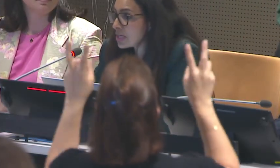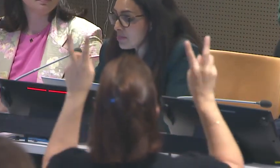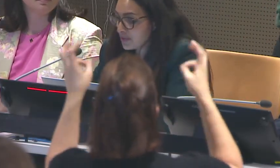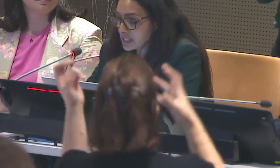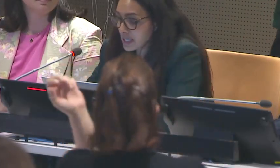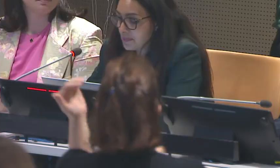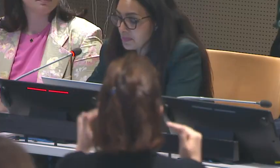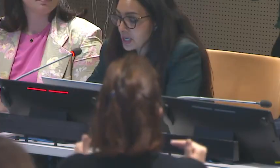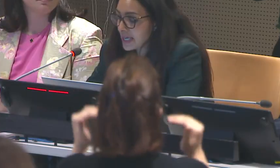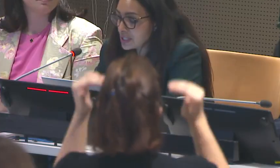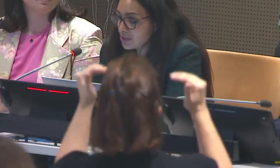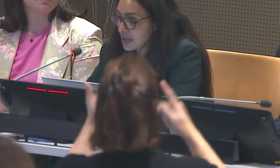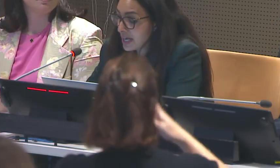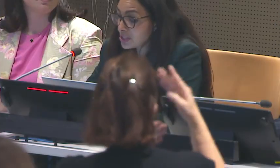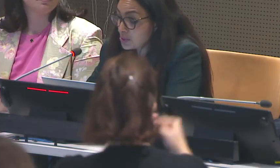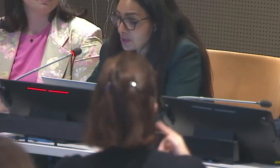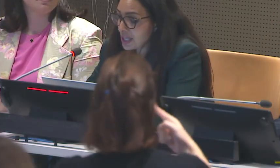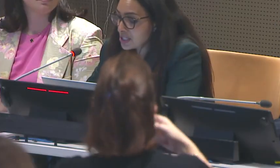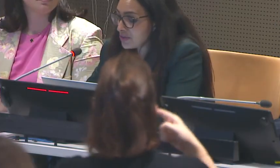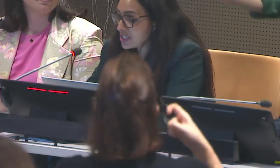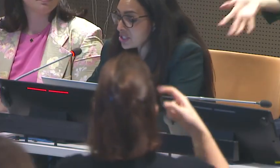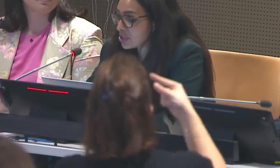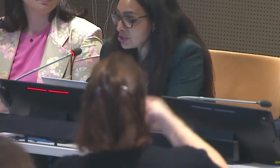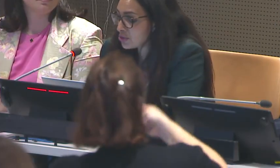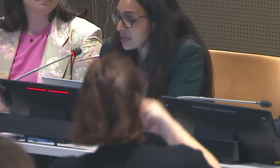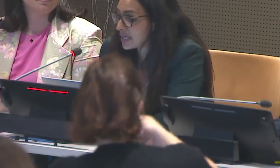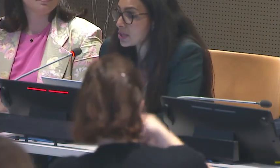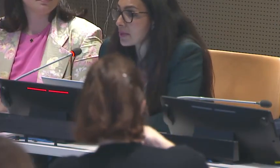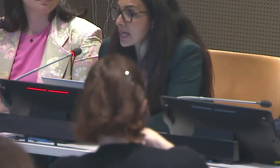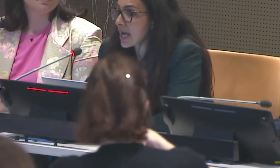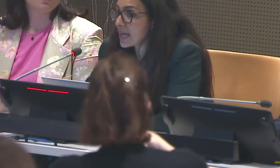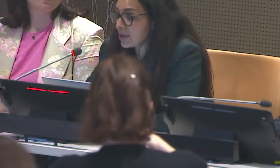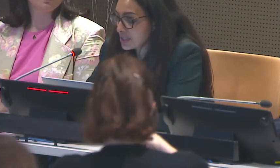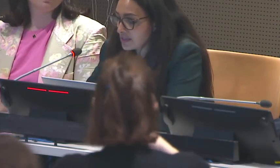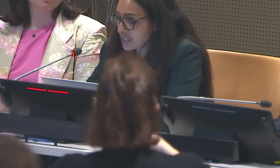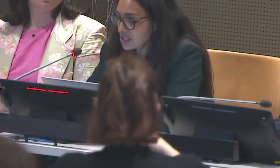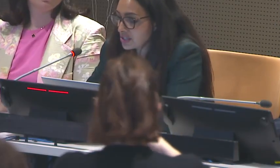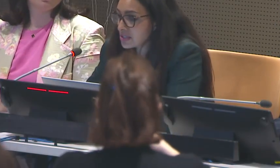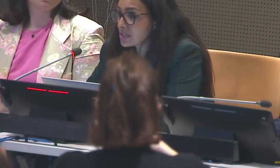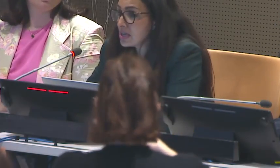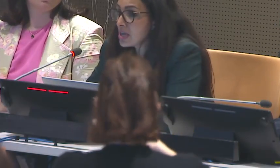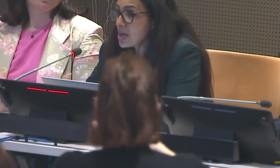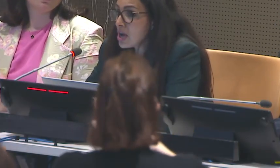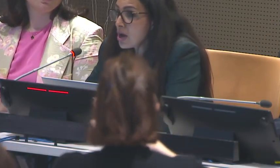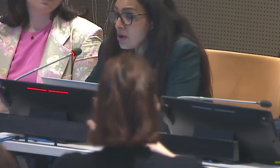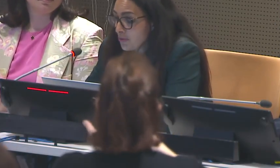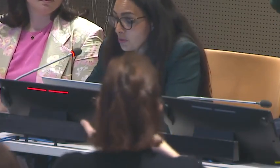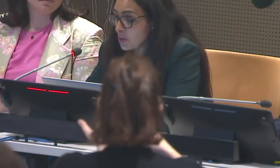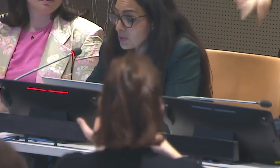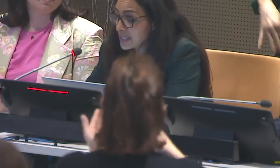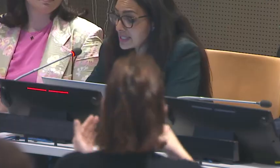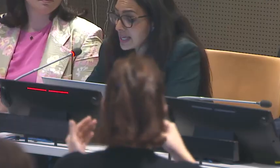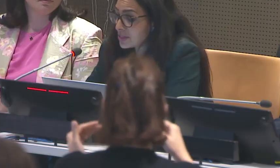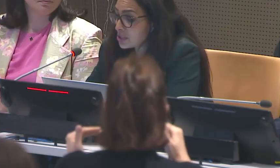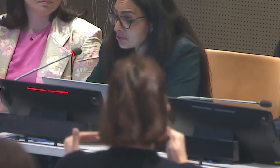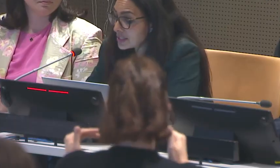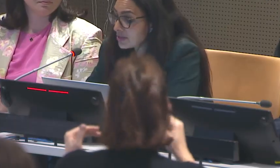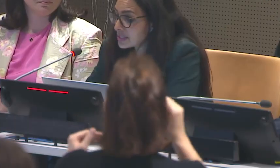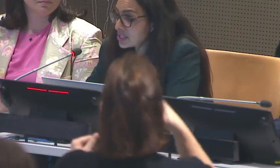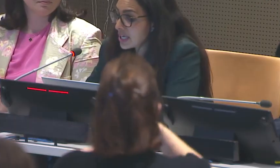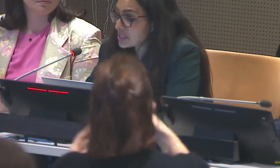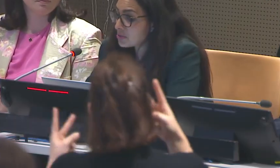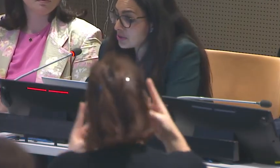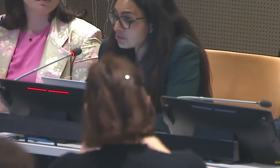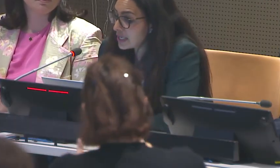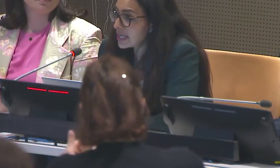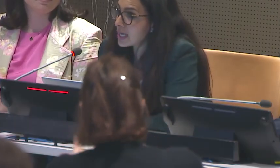in extreme poverty with integrated social, economic and health interventions. From what we understand, that the